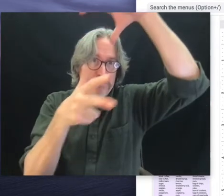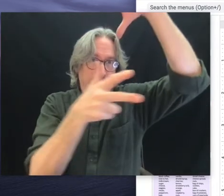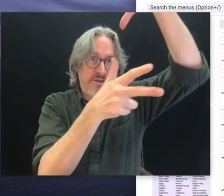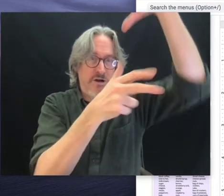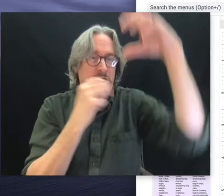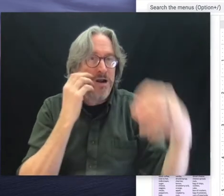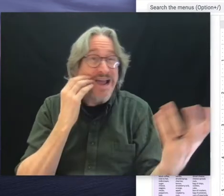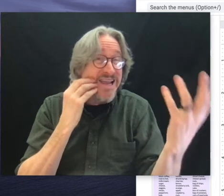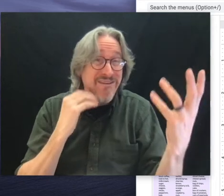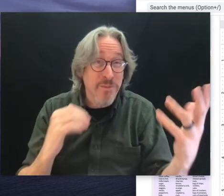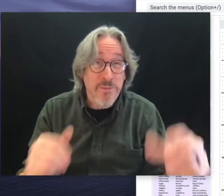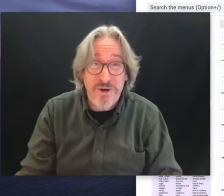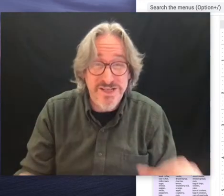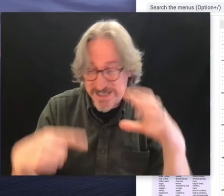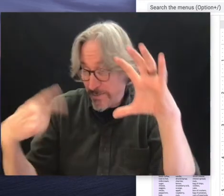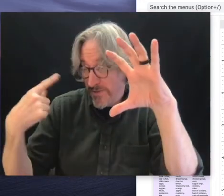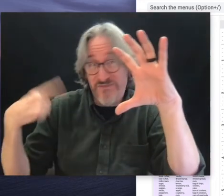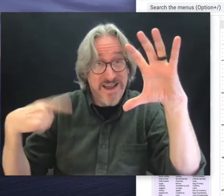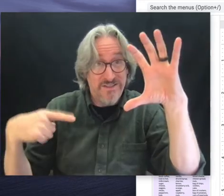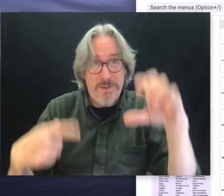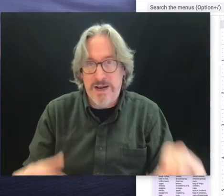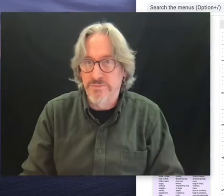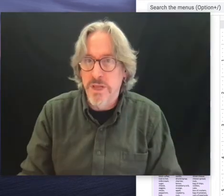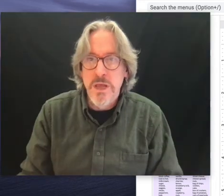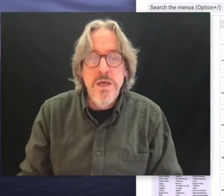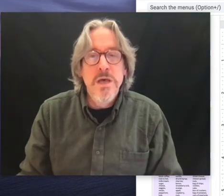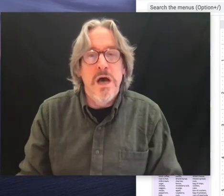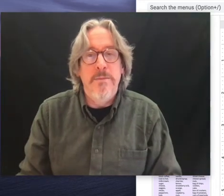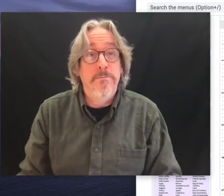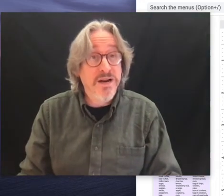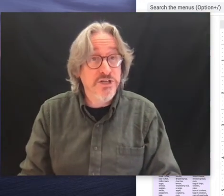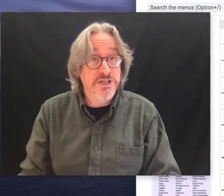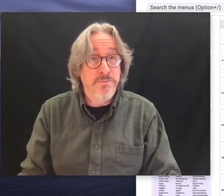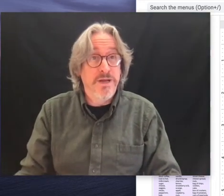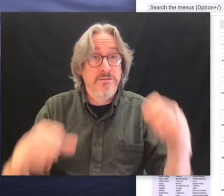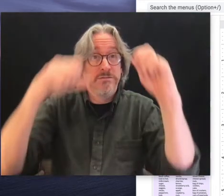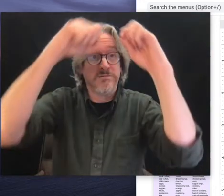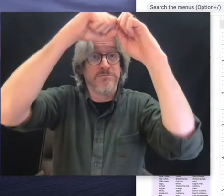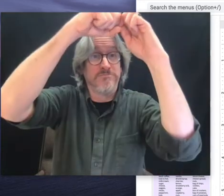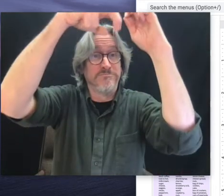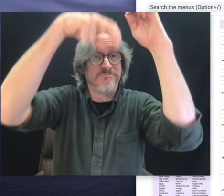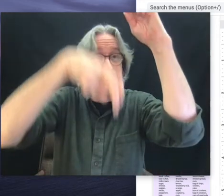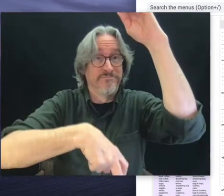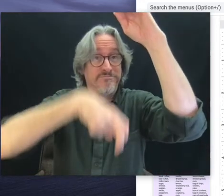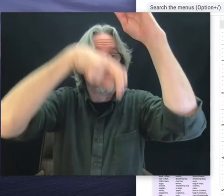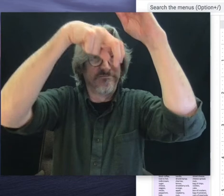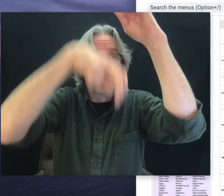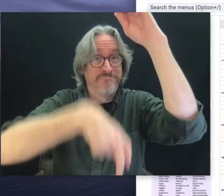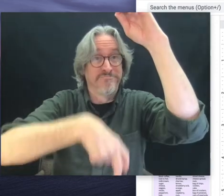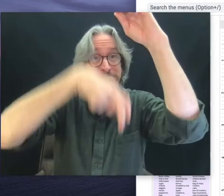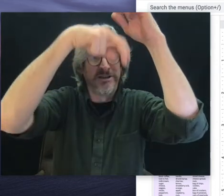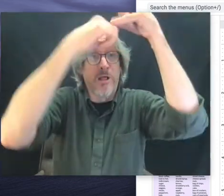parachute, and you've got the car. I can never remember what it's. It's got the big fan in the back. Bungee jumping